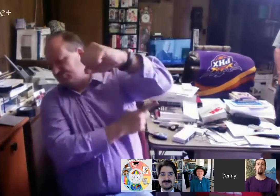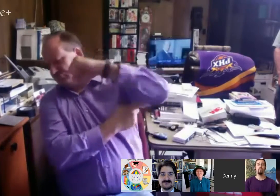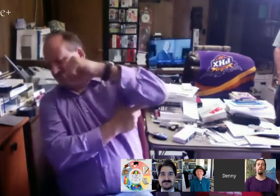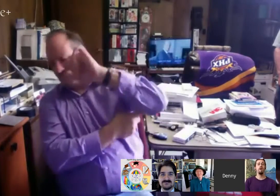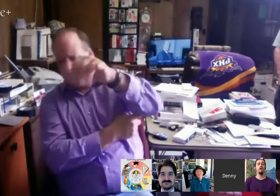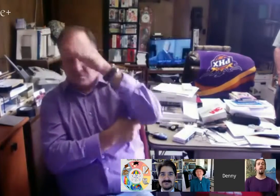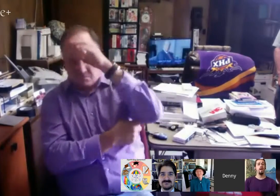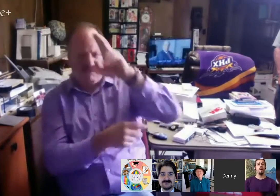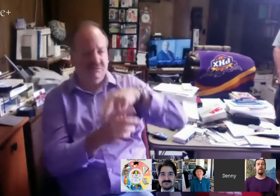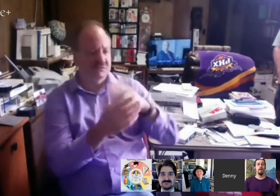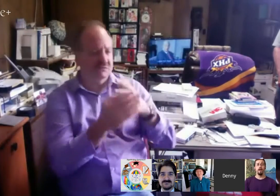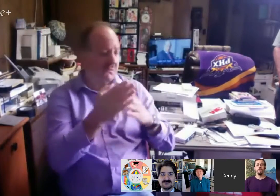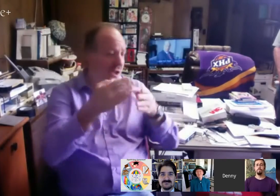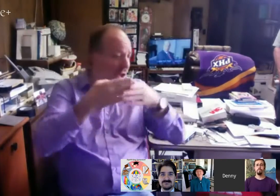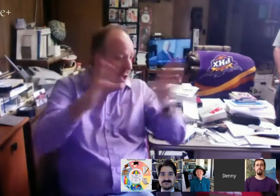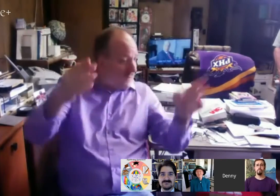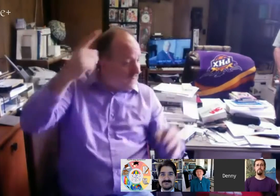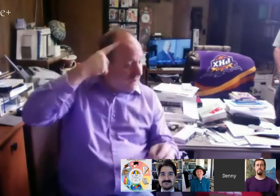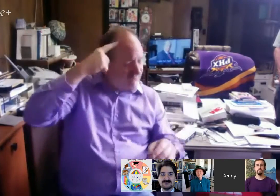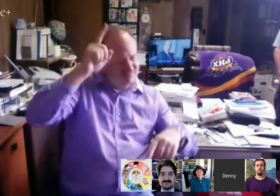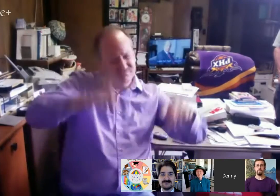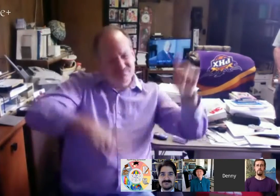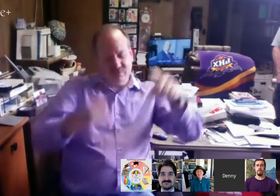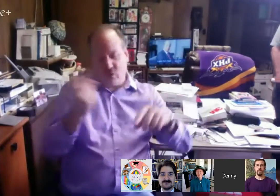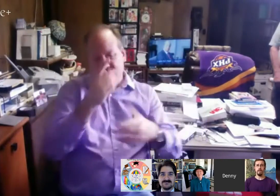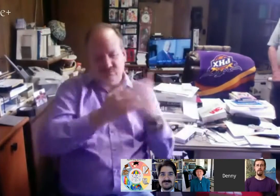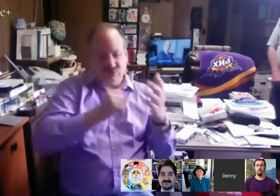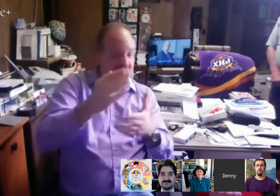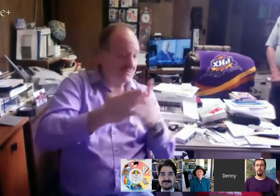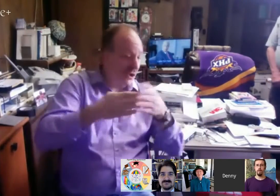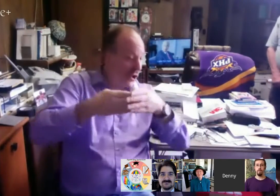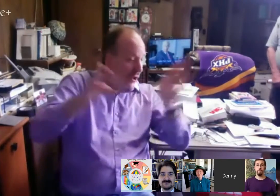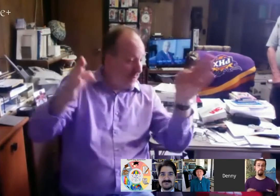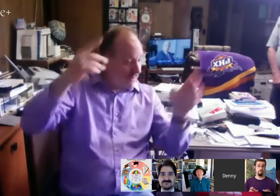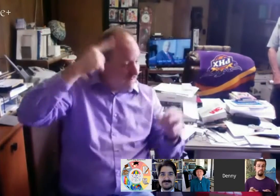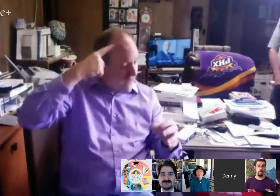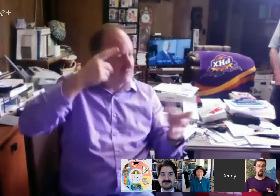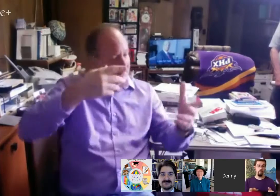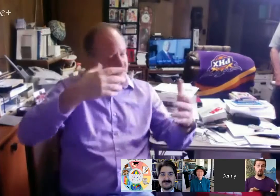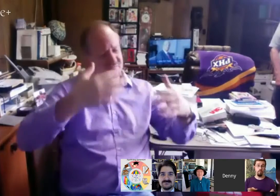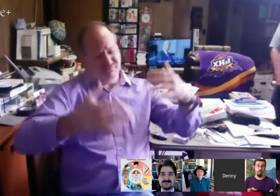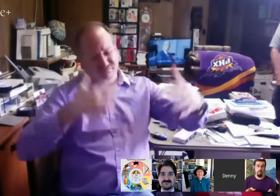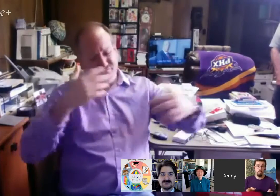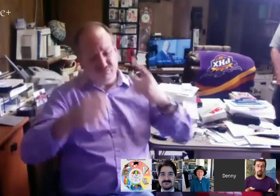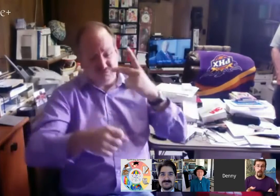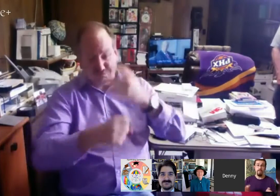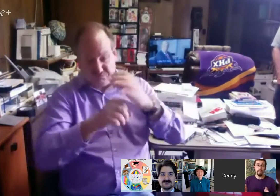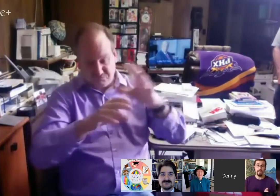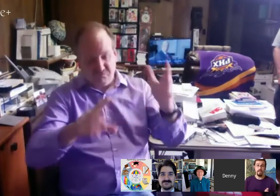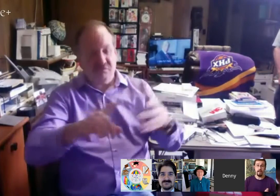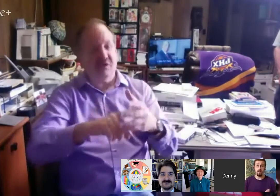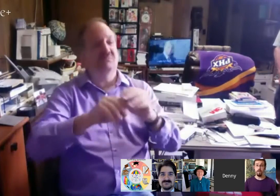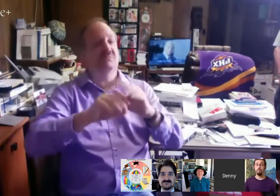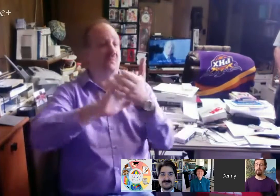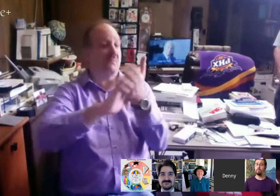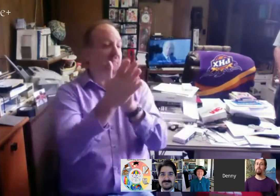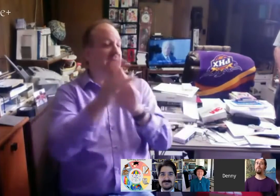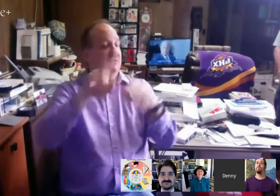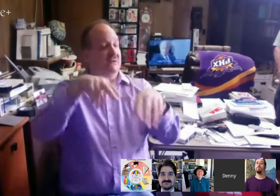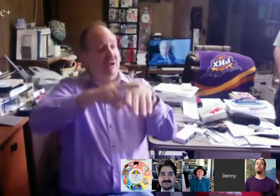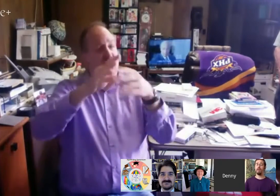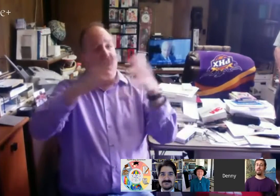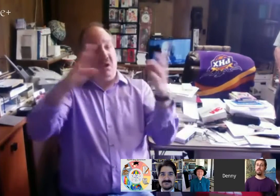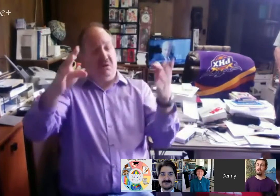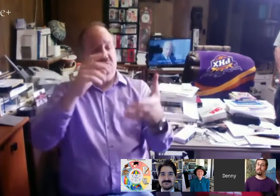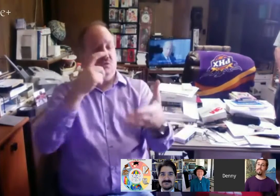documentation and more, there will be more evidence out there, and people